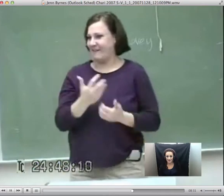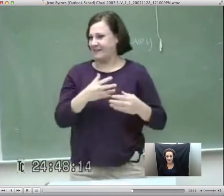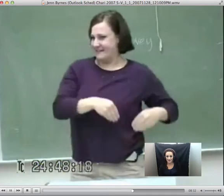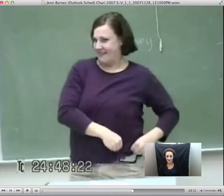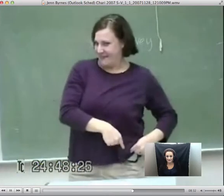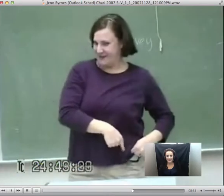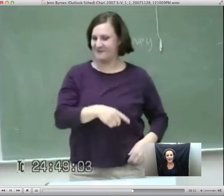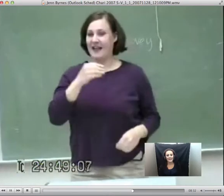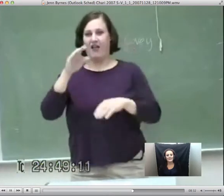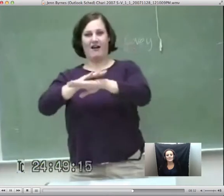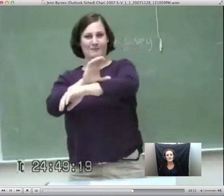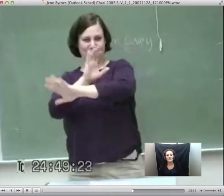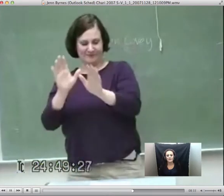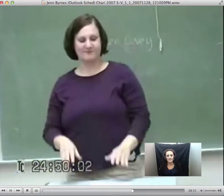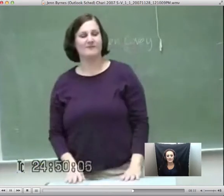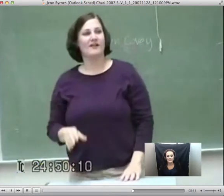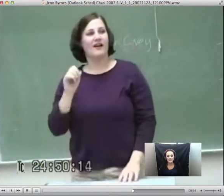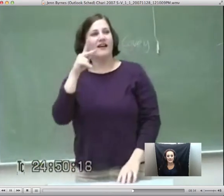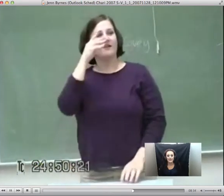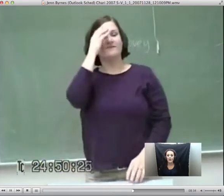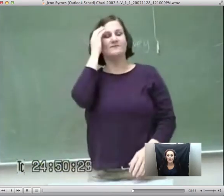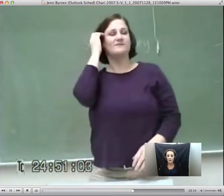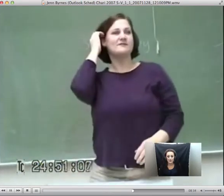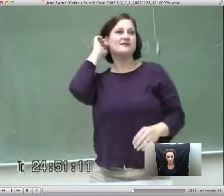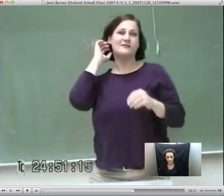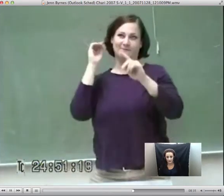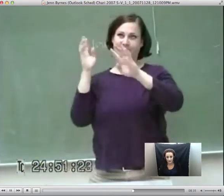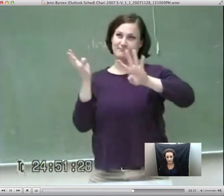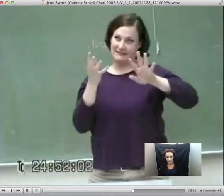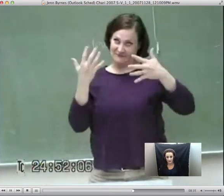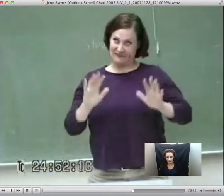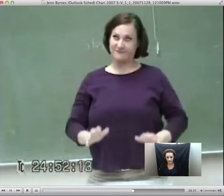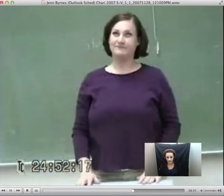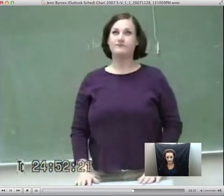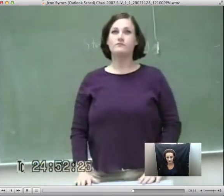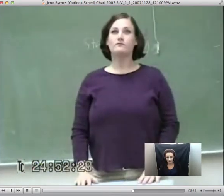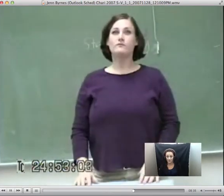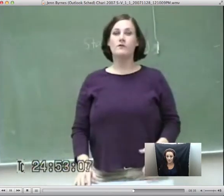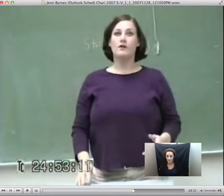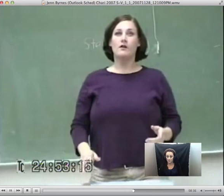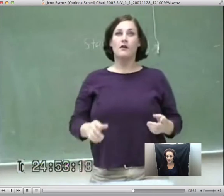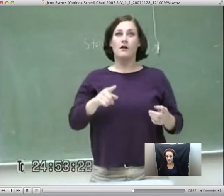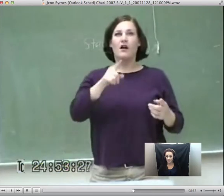know. I like to know that everything's there and not only on the computer. I like to put it on my phone as well.